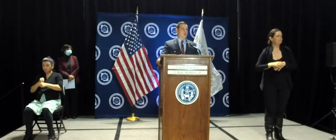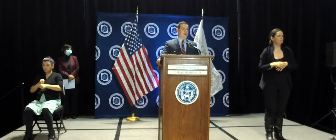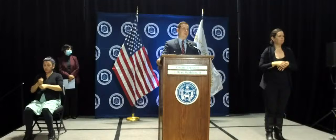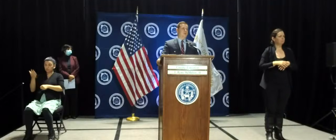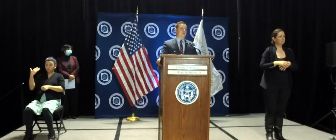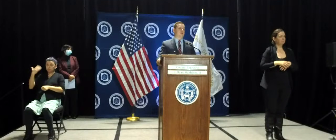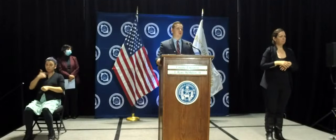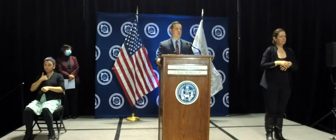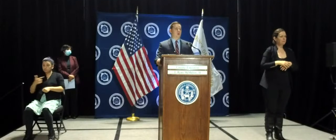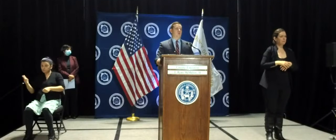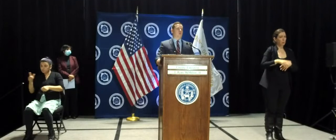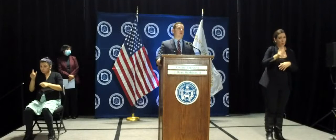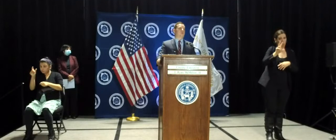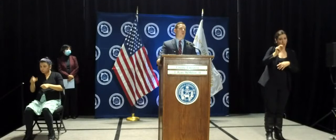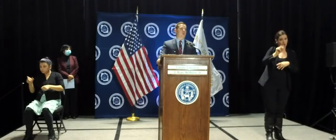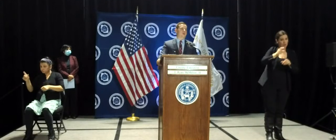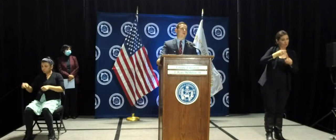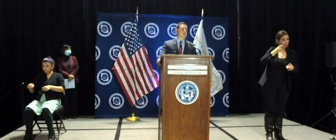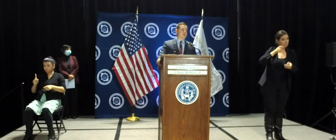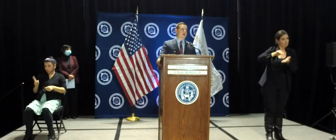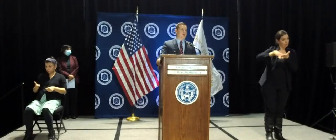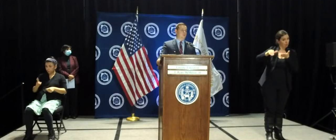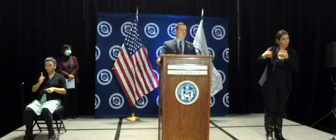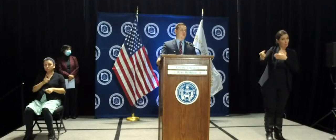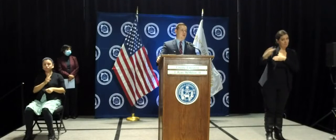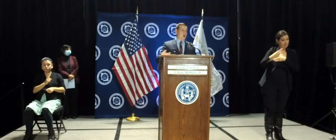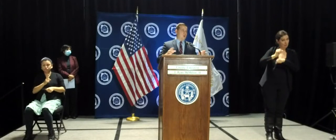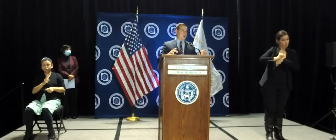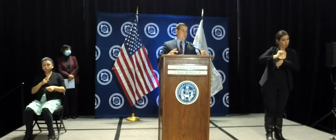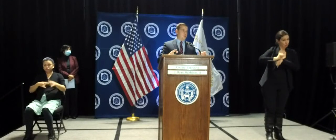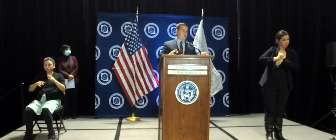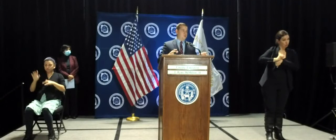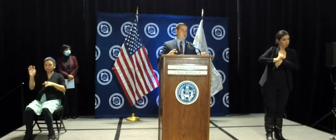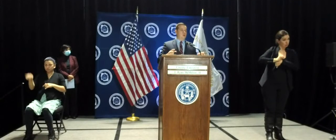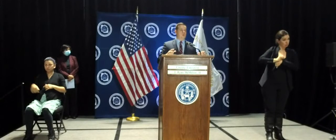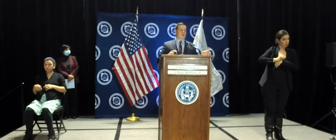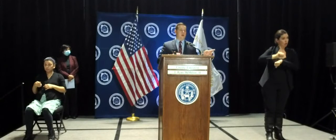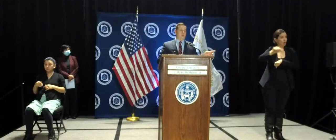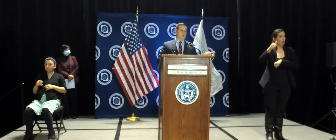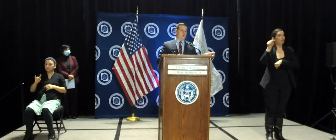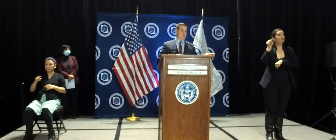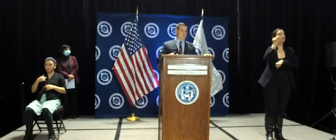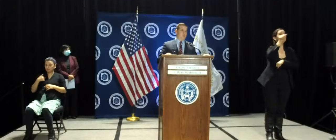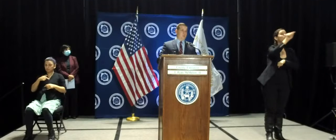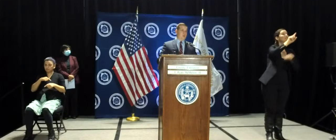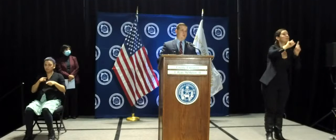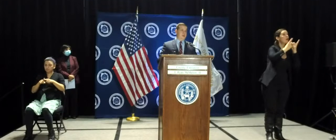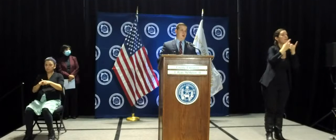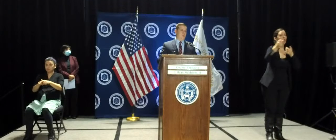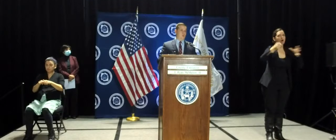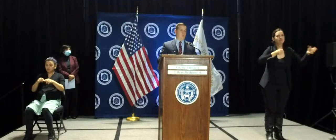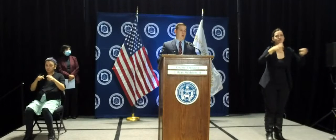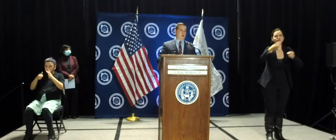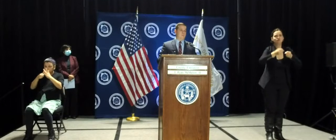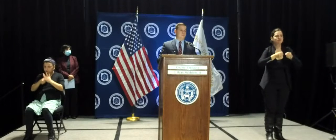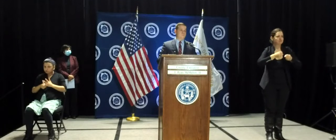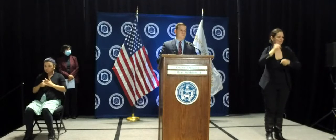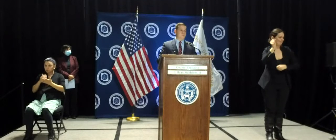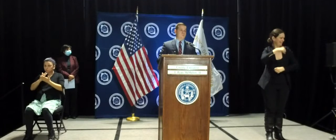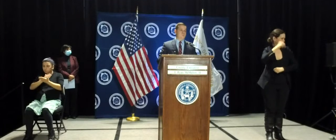then we'll look at potentially 103 employees. We'll figure out what our number is. We'll look at 103 employees that were